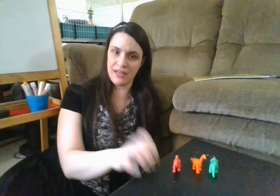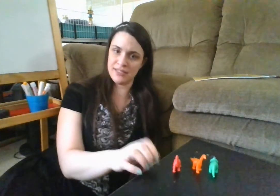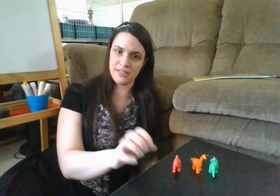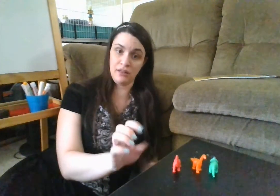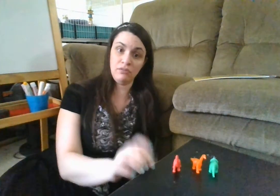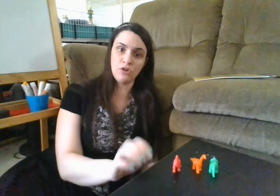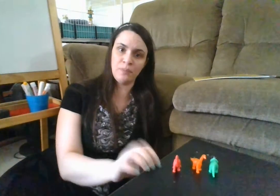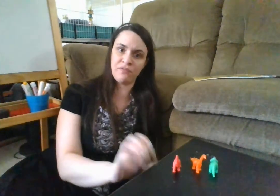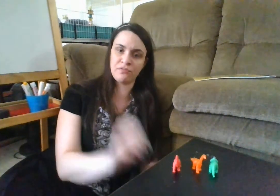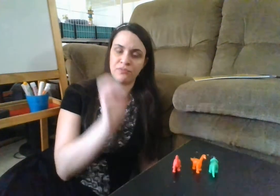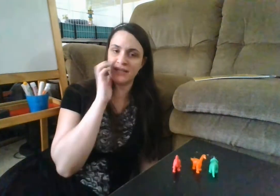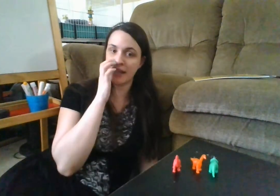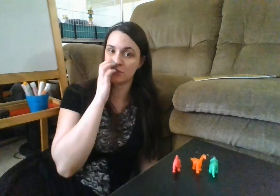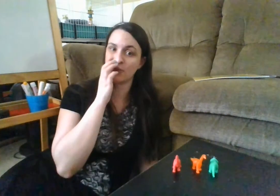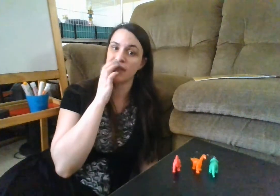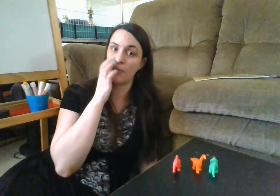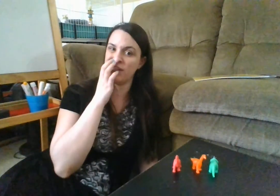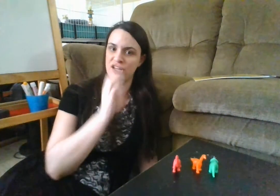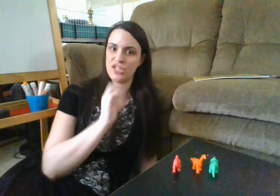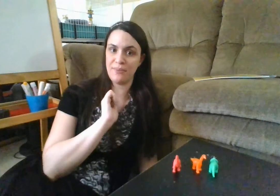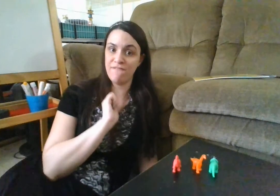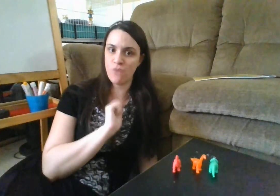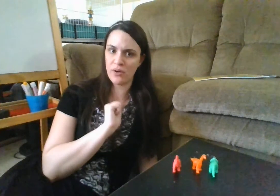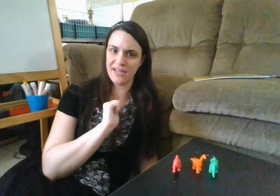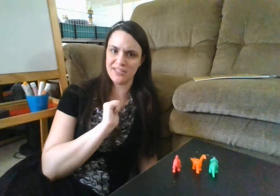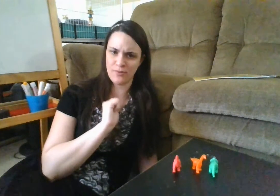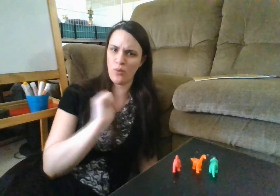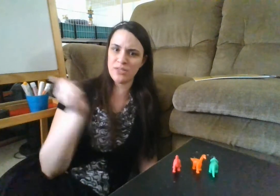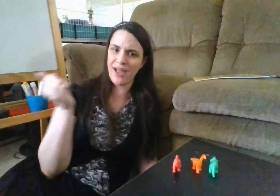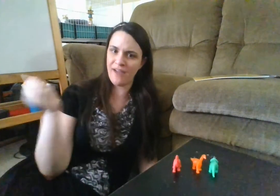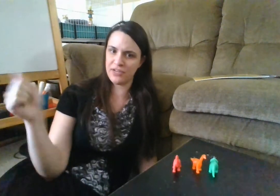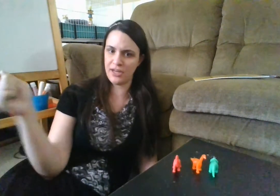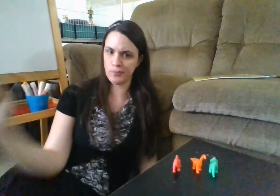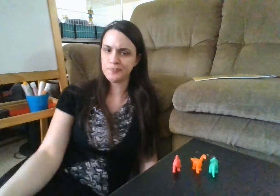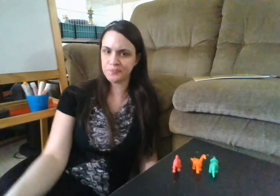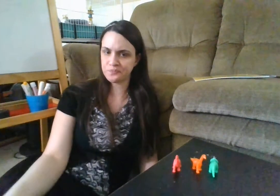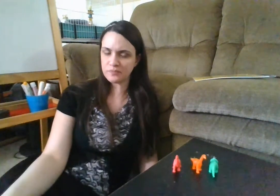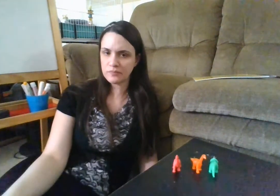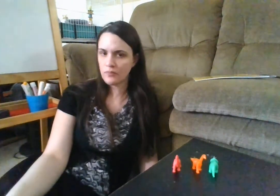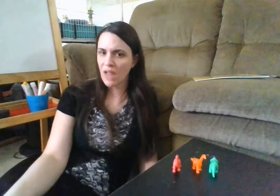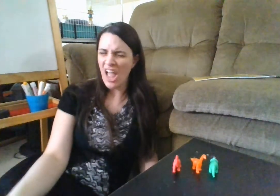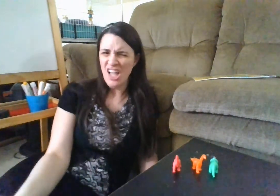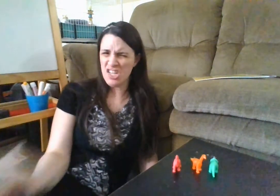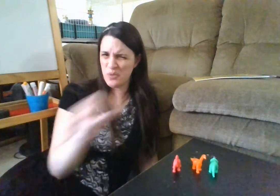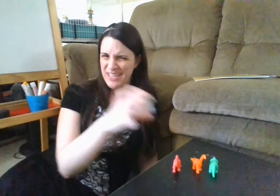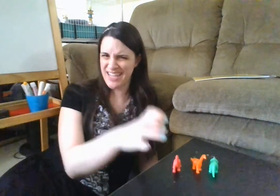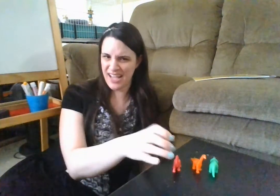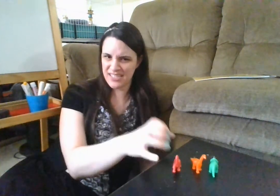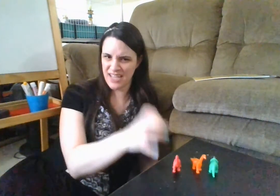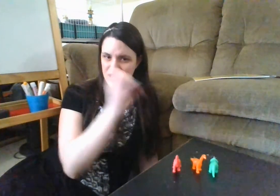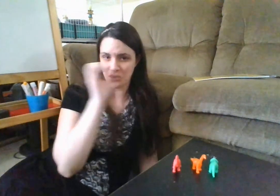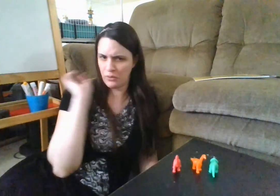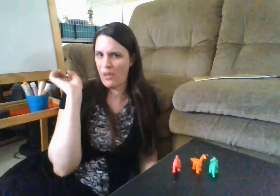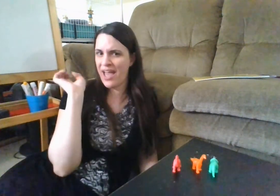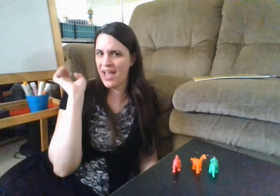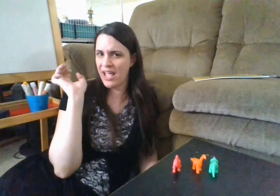this group of 3 dinosaurs, I want to change it to be 4 dinosaurs. What do I have to do? Do I take a dinosaur away? Do